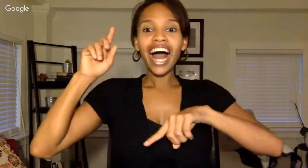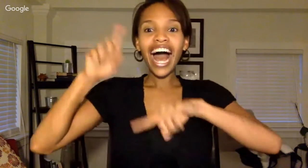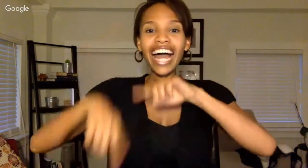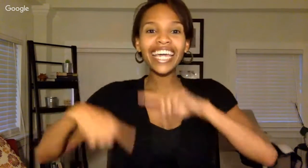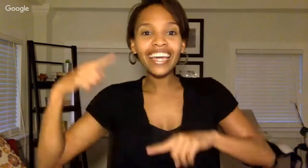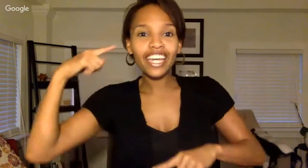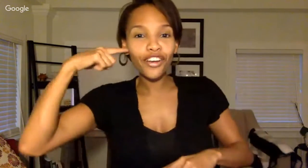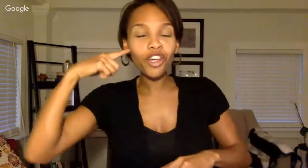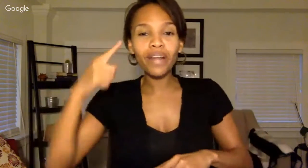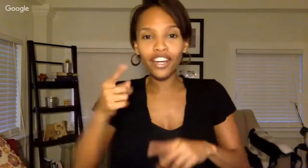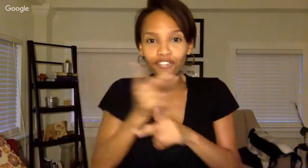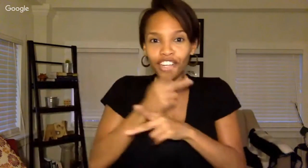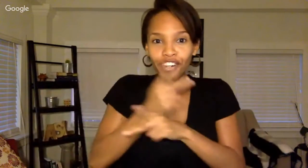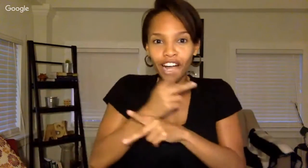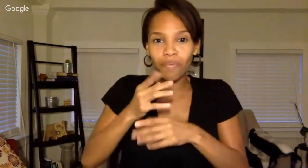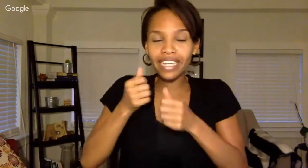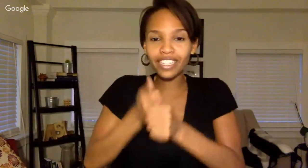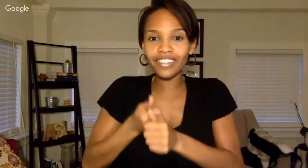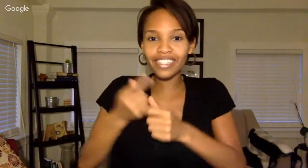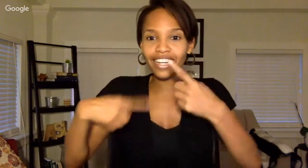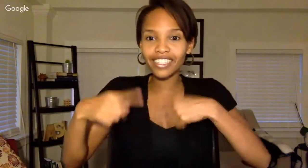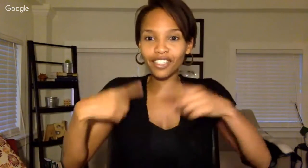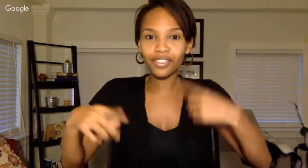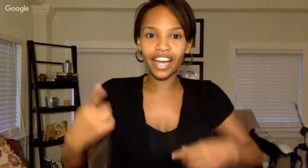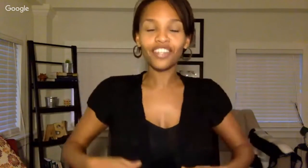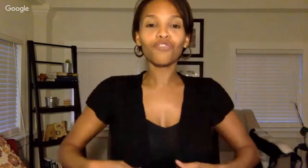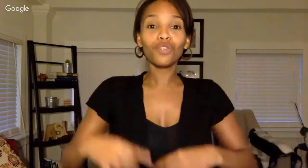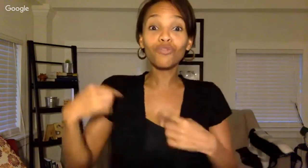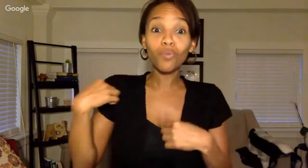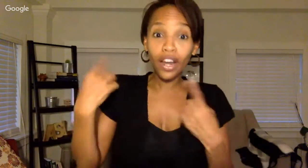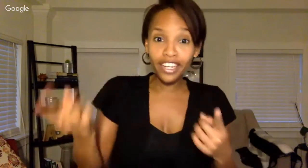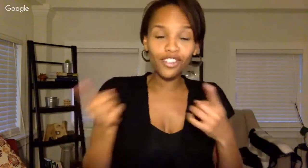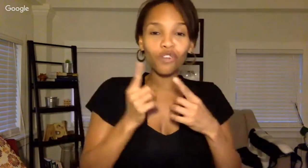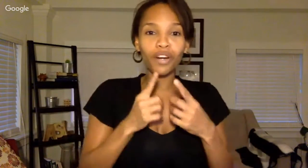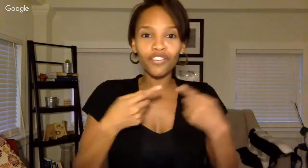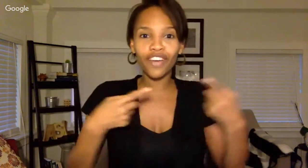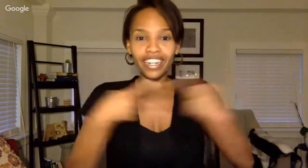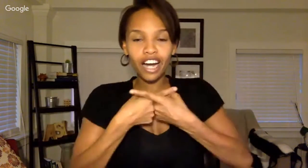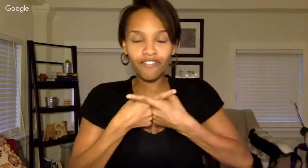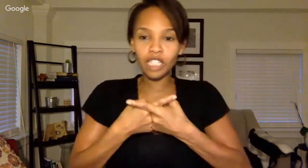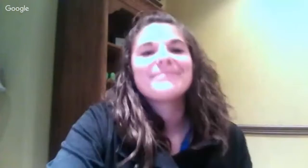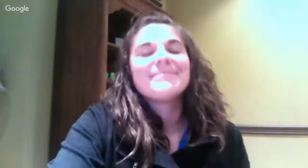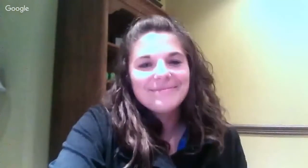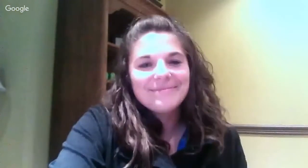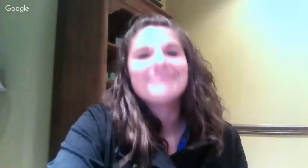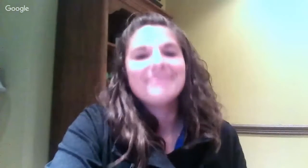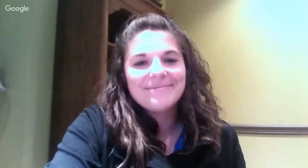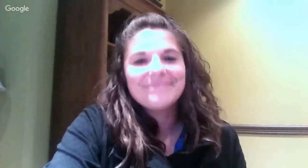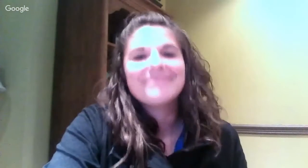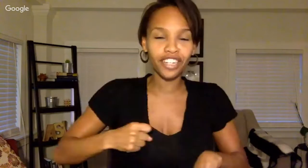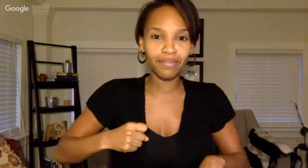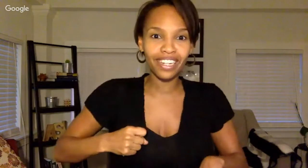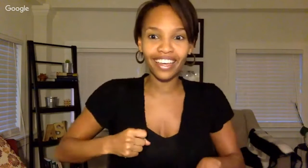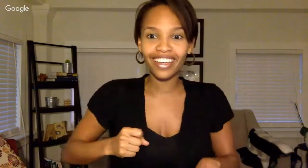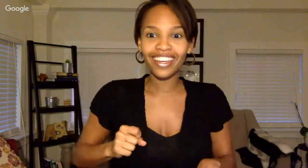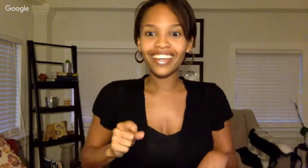I can't hear you, but I could figure it out based on the signs that you signed. You've been wanting to, but you've had conflict, but you were able to, so you thought you'd come today.